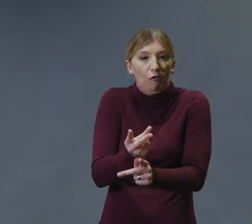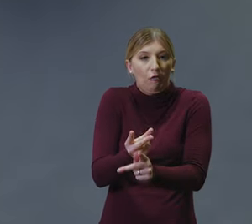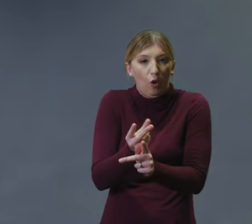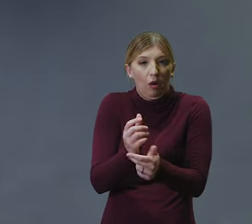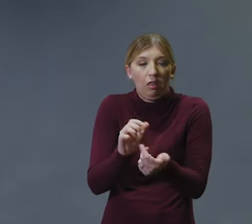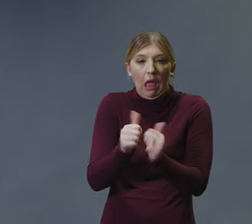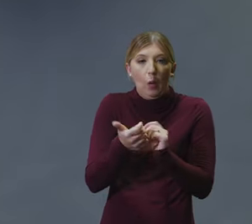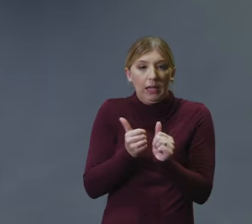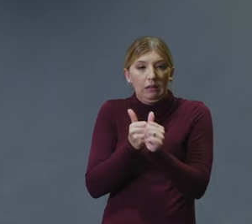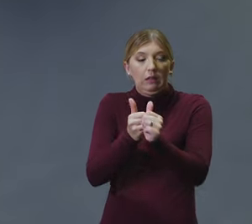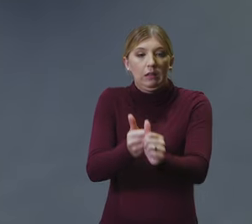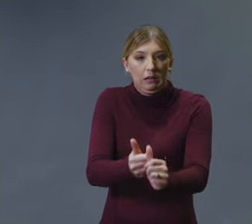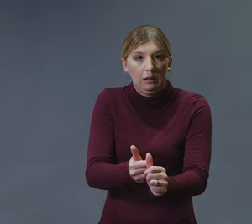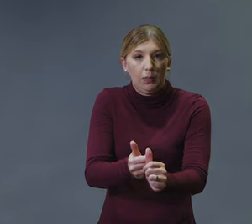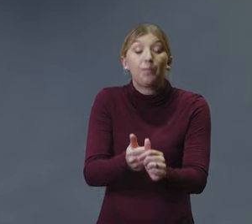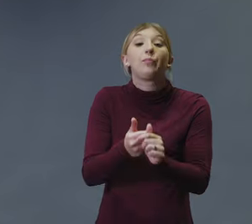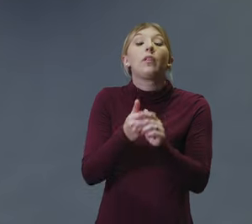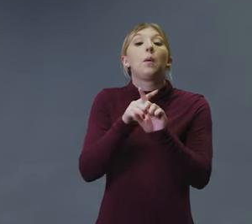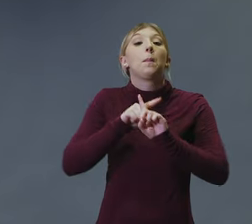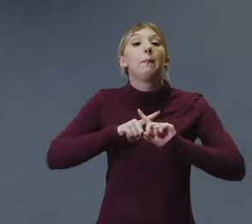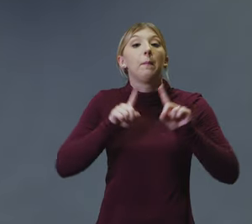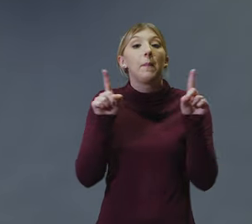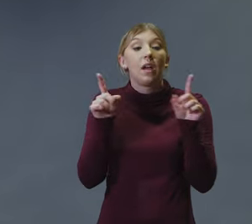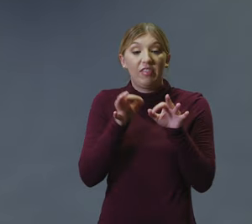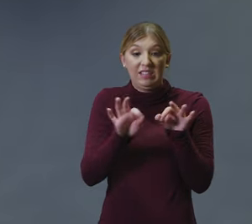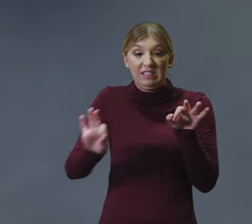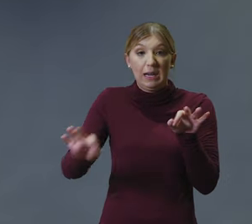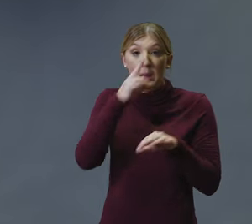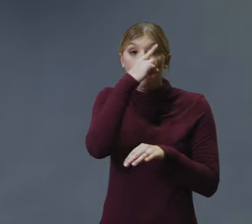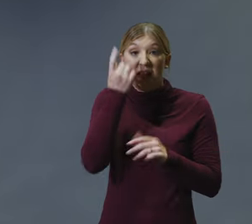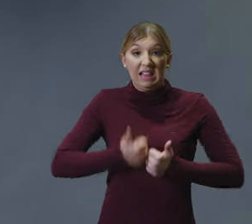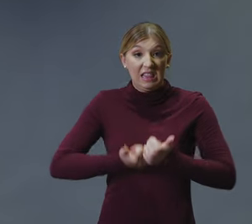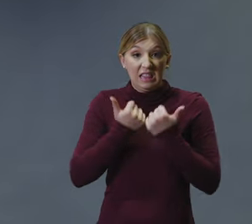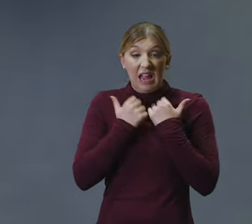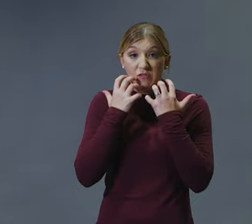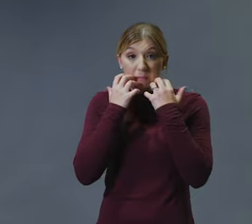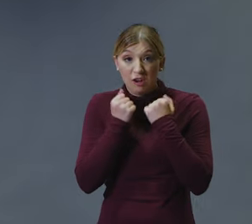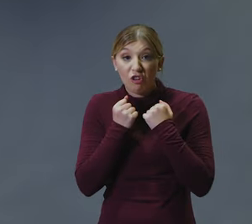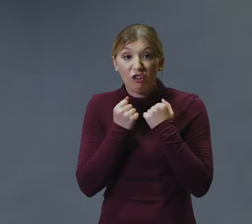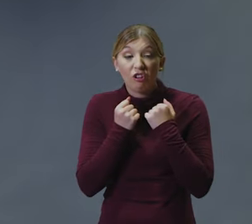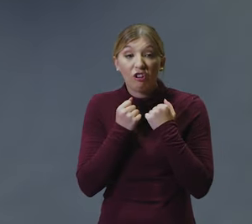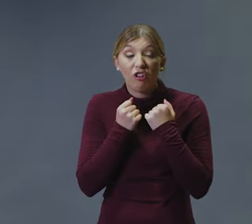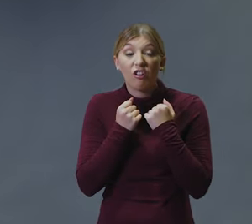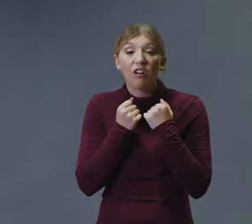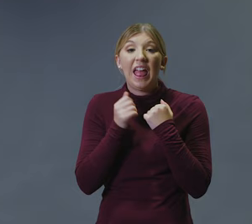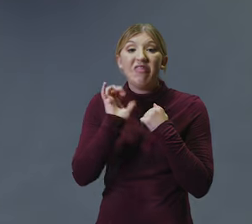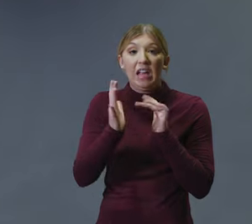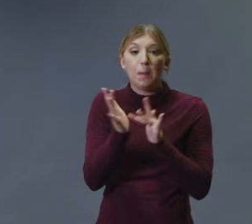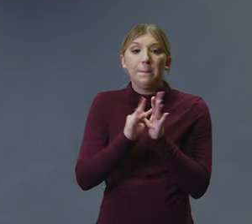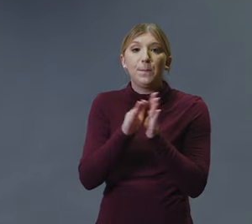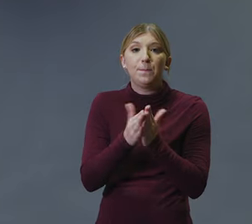extreme caution. However, the statement Black Lives Matter in and of itself is